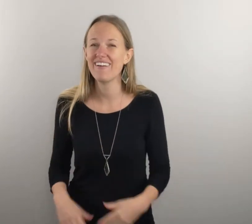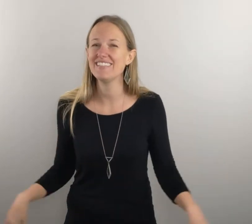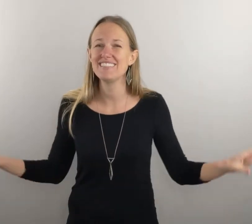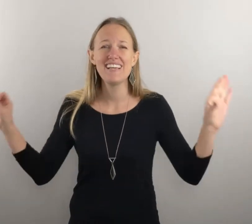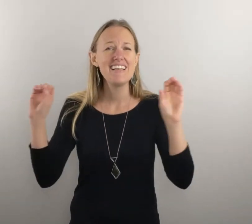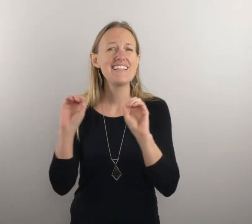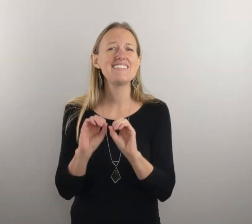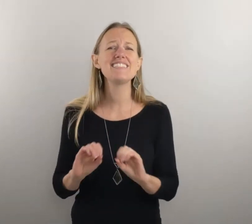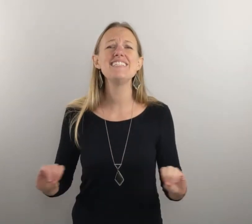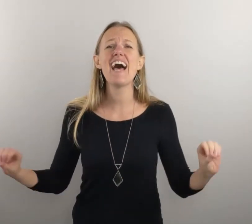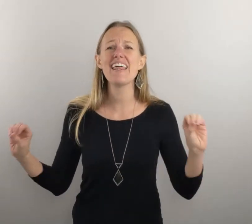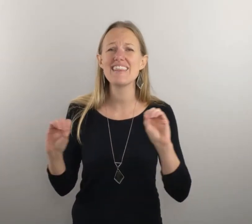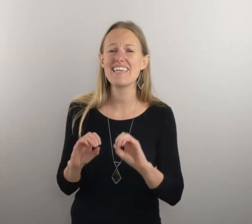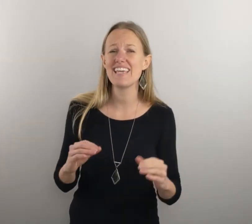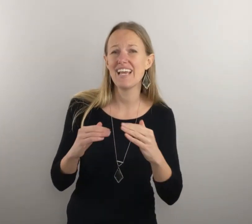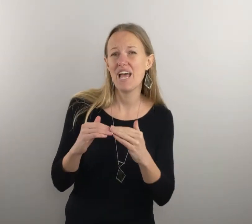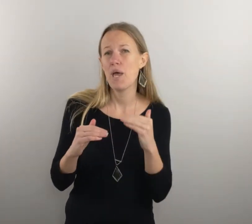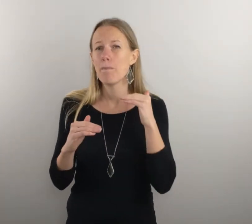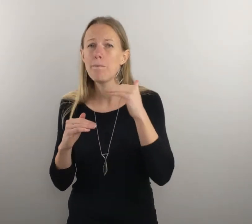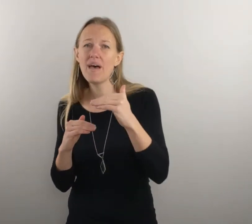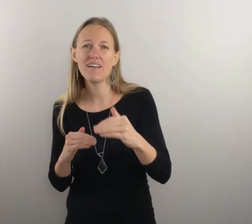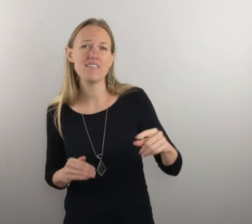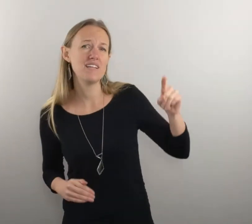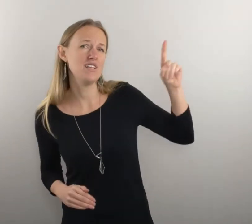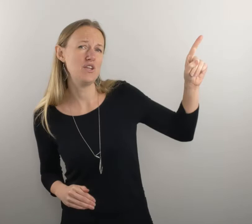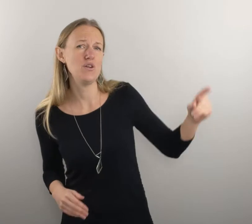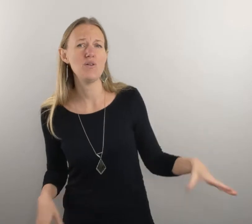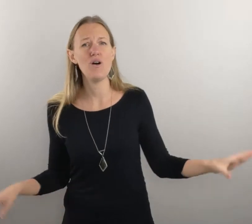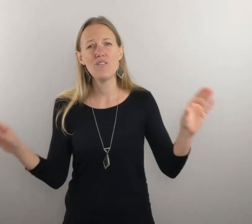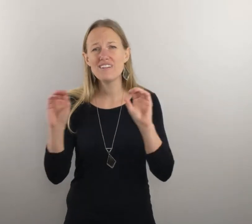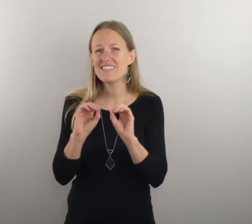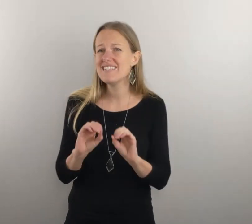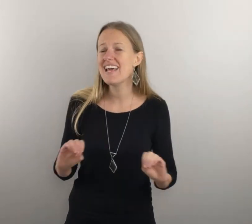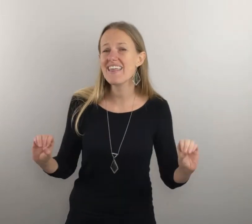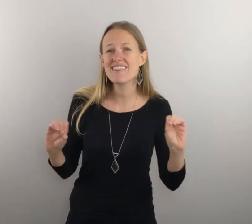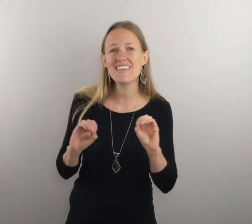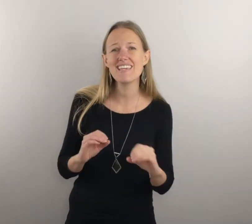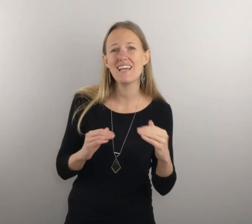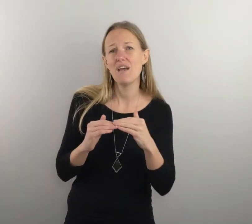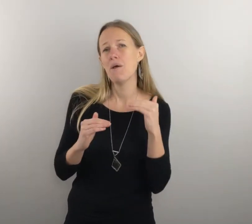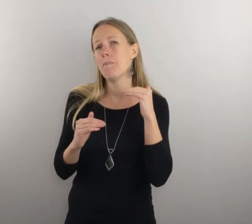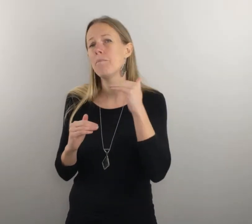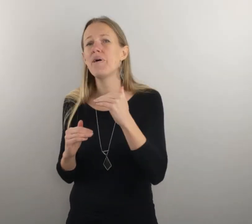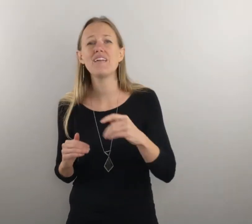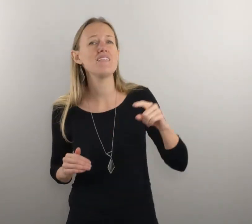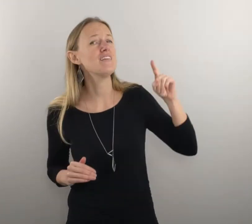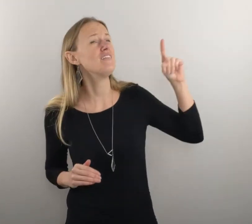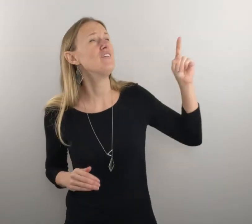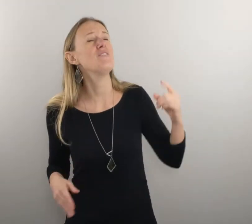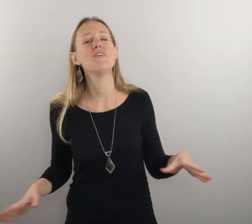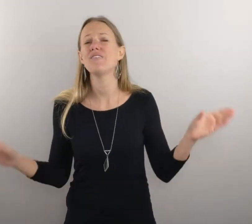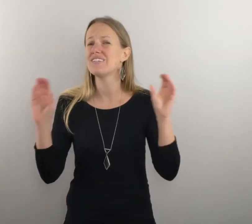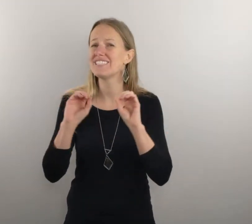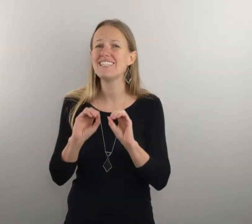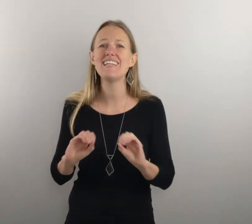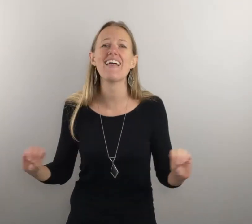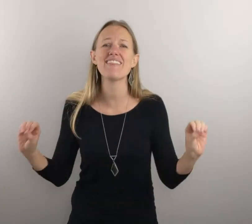chorus, there's nothing better than you. Oh, there's nothing better than you. Oh, there's